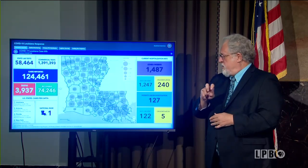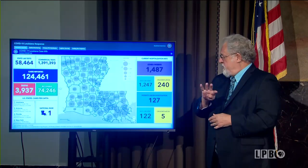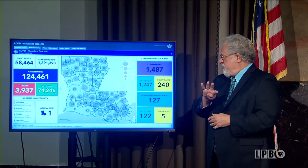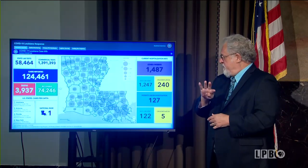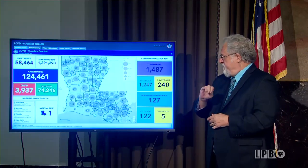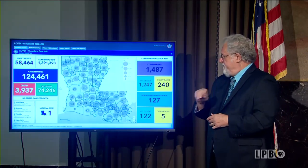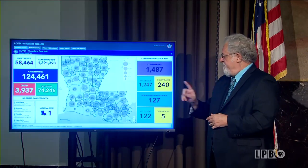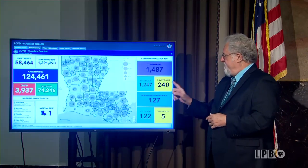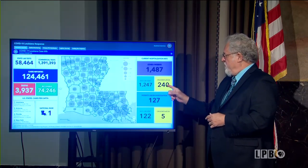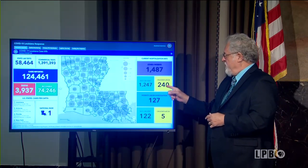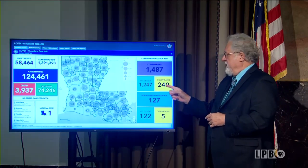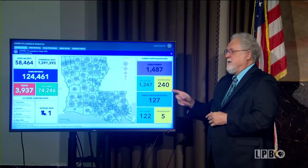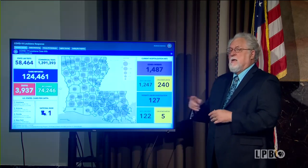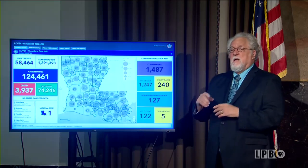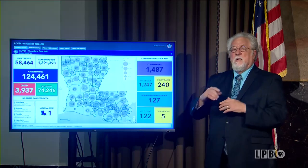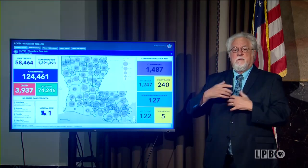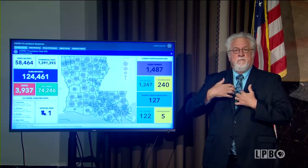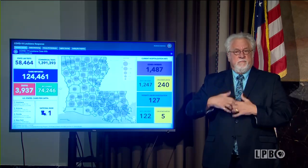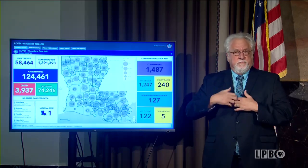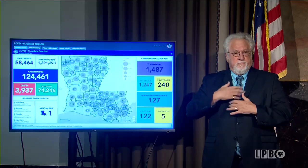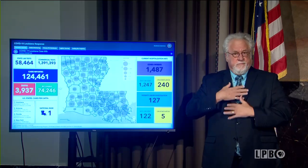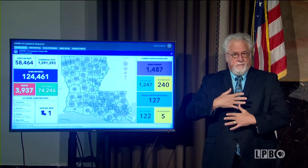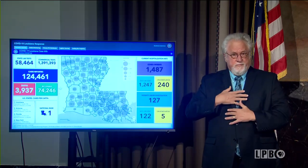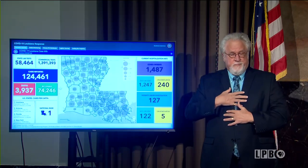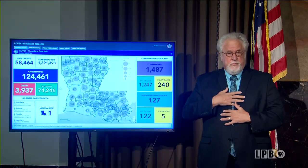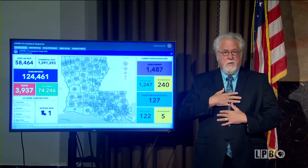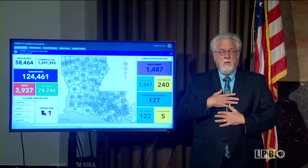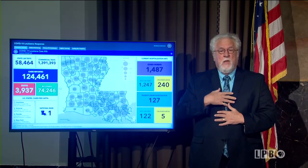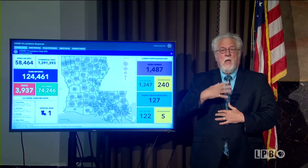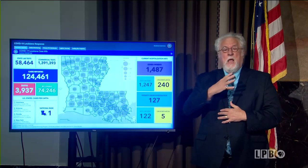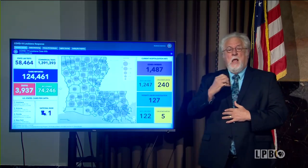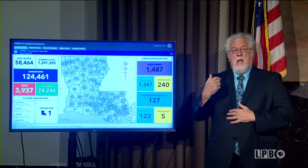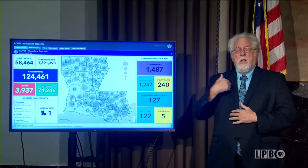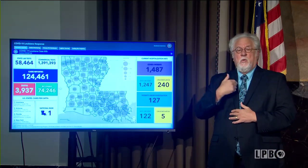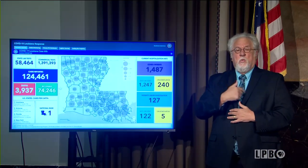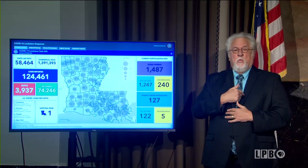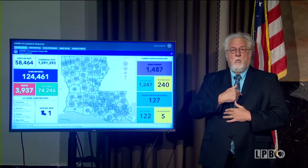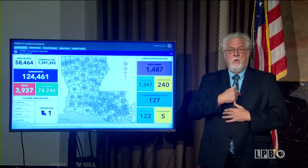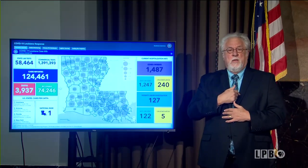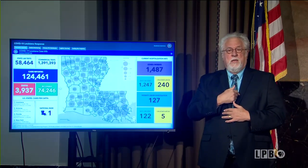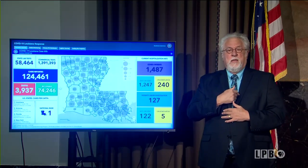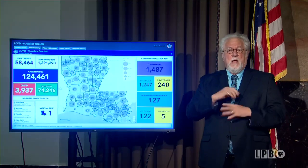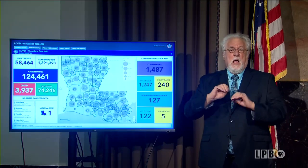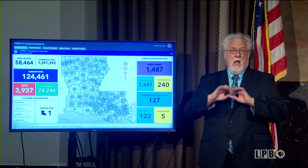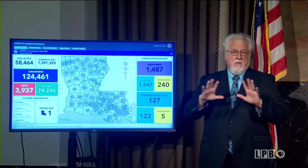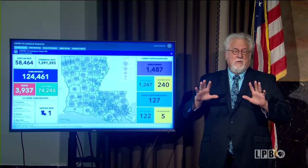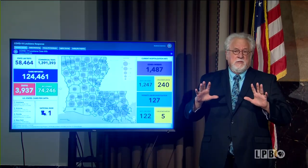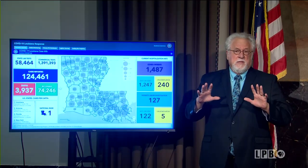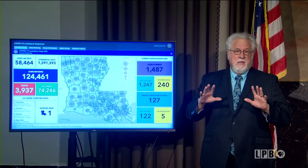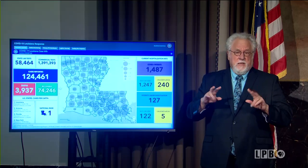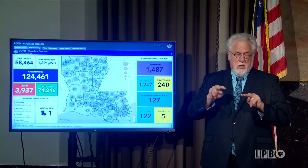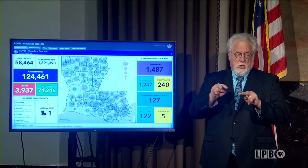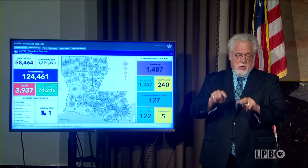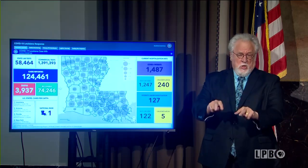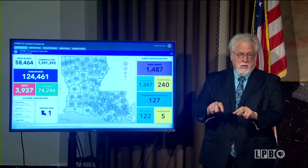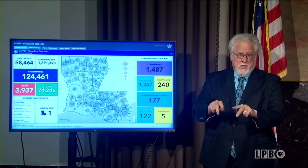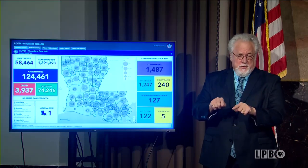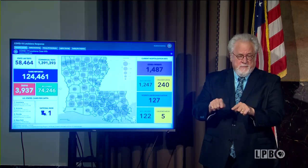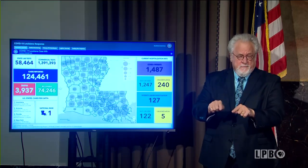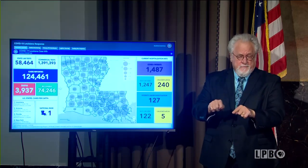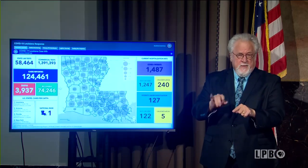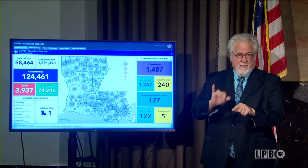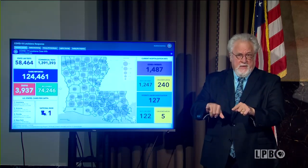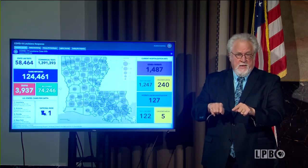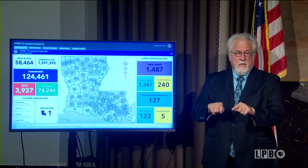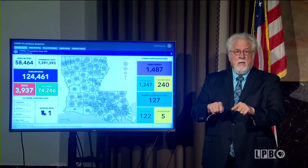240 of these patients are on ventilators. We obviously are taking a closer look at